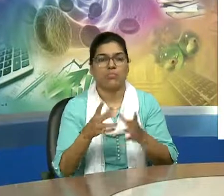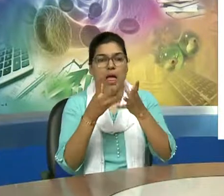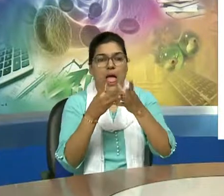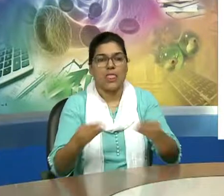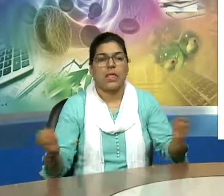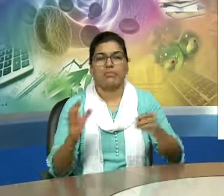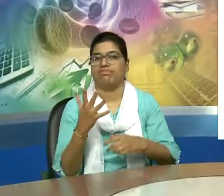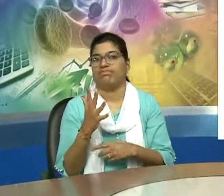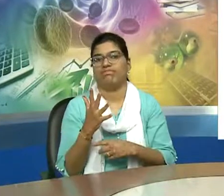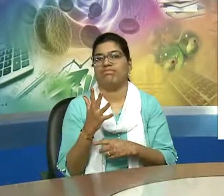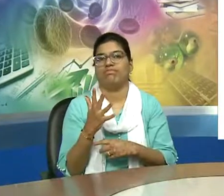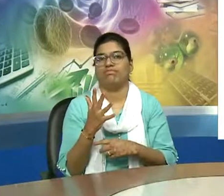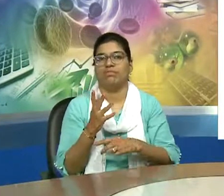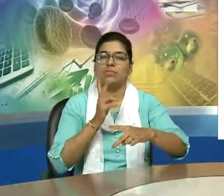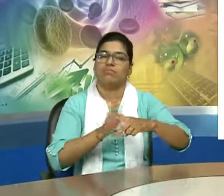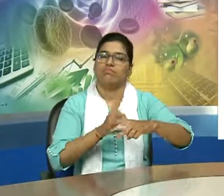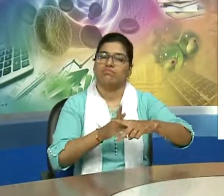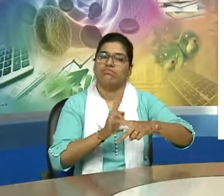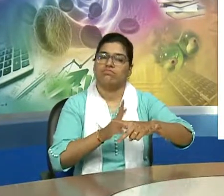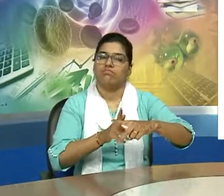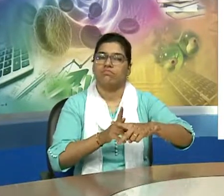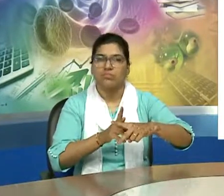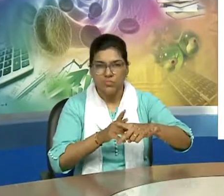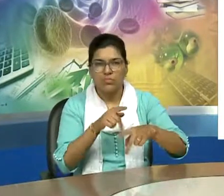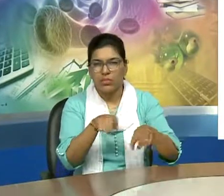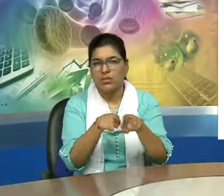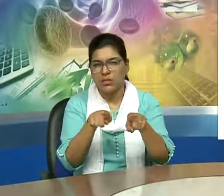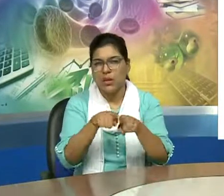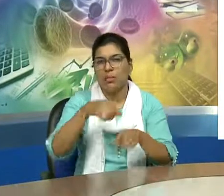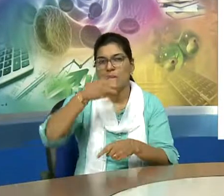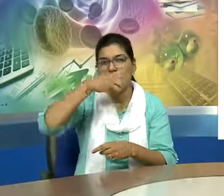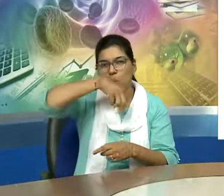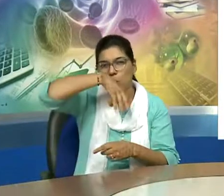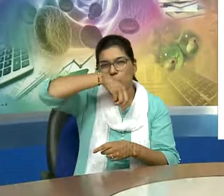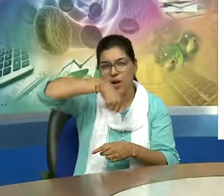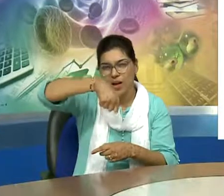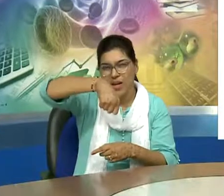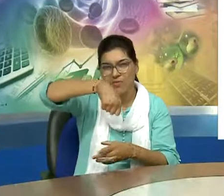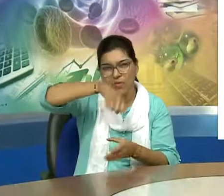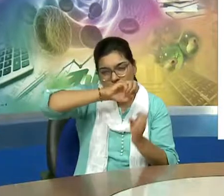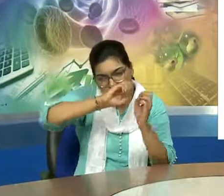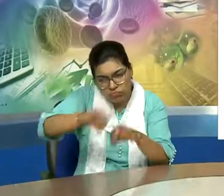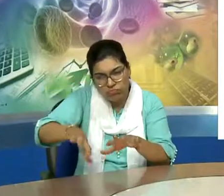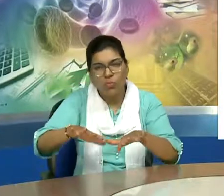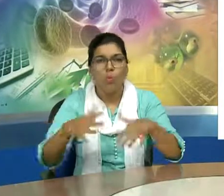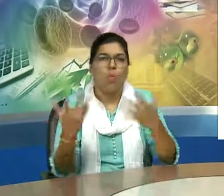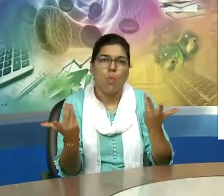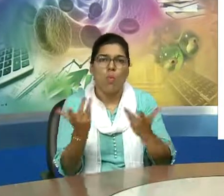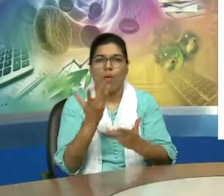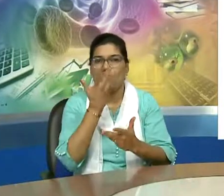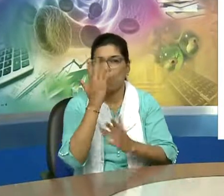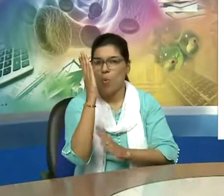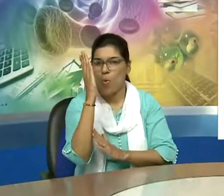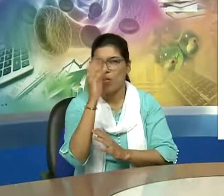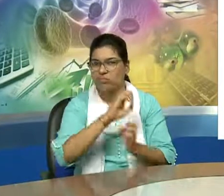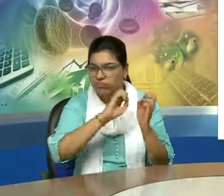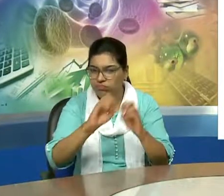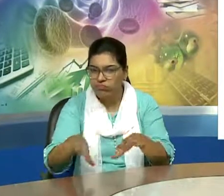word. It means something which cannot be finished or which